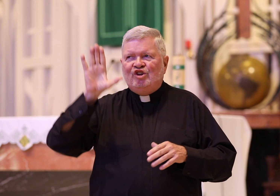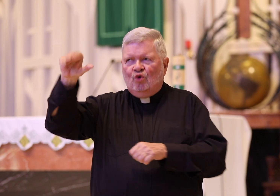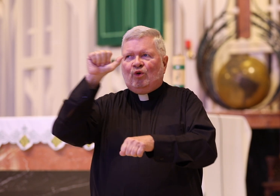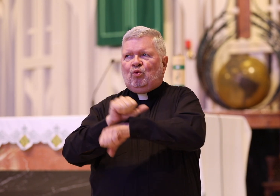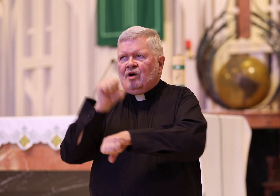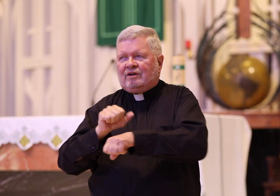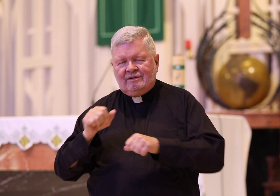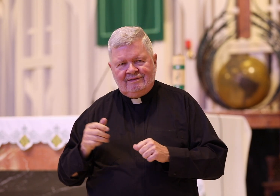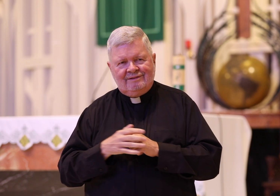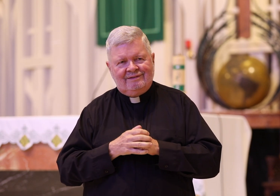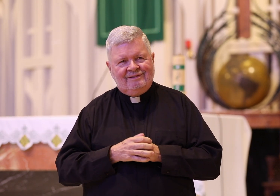your work?